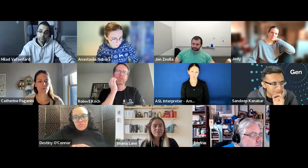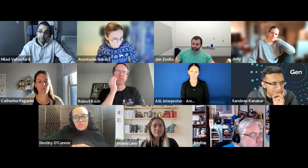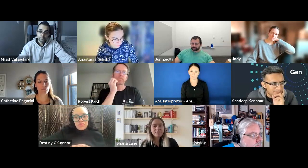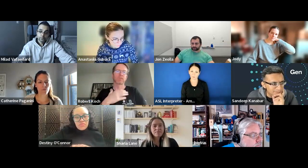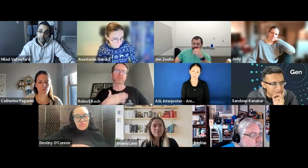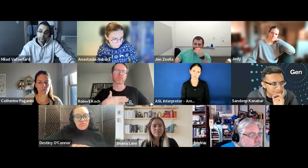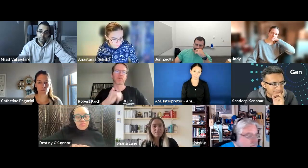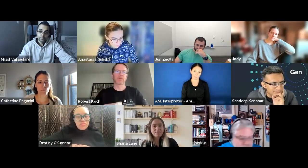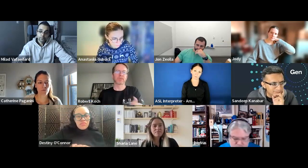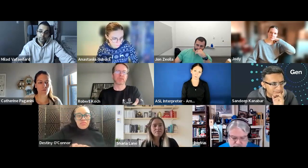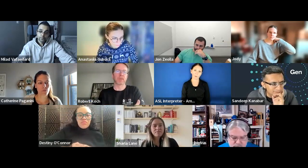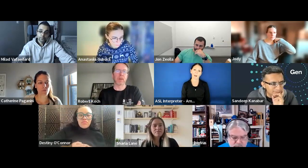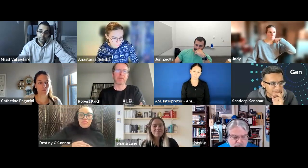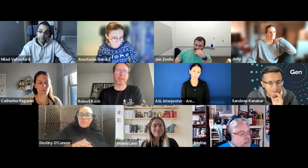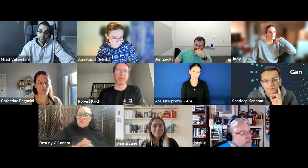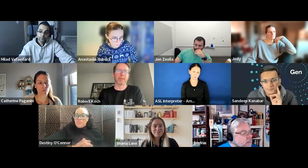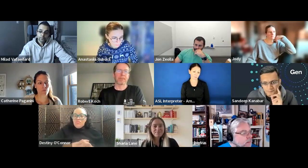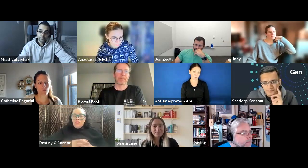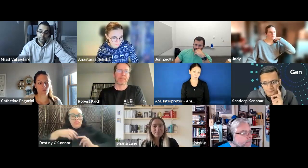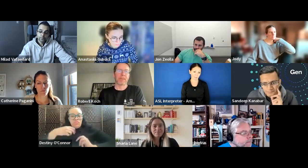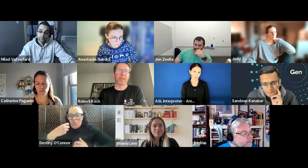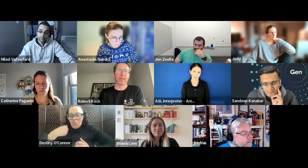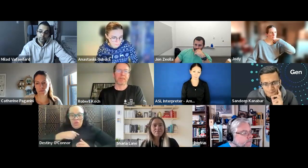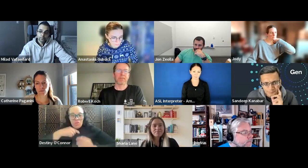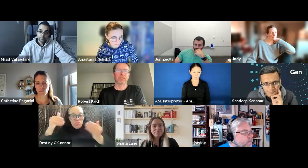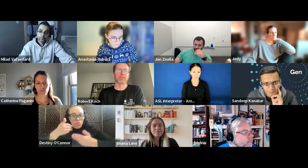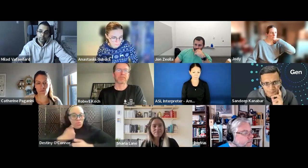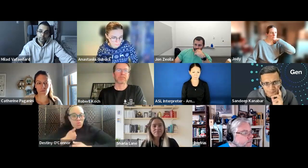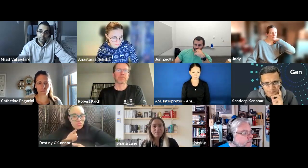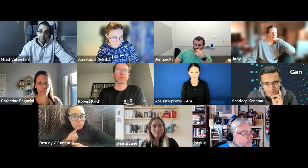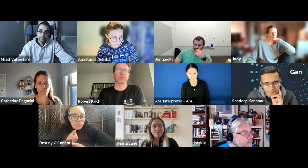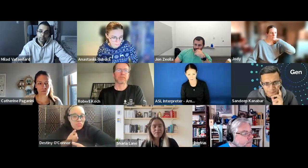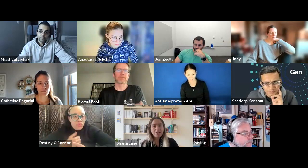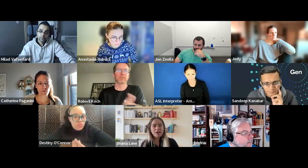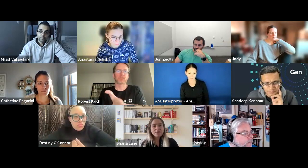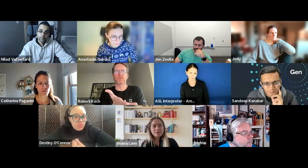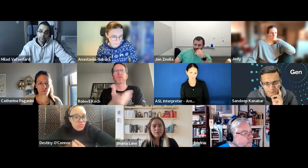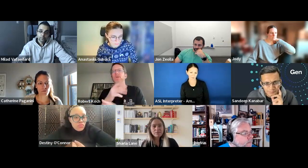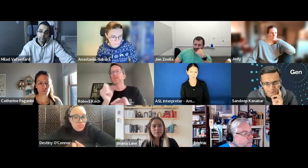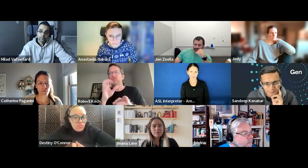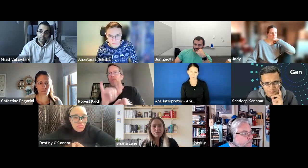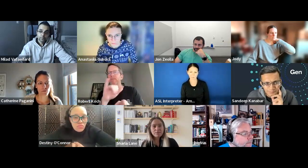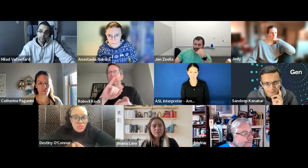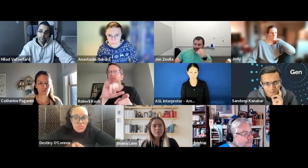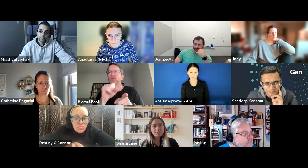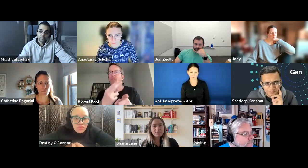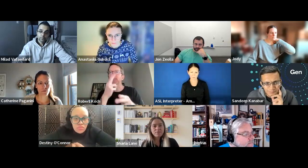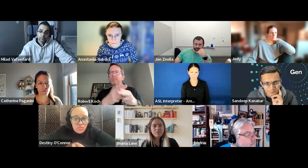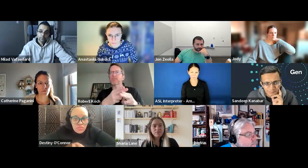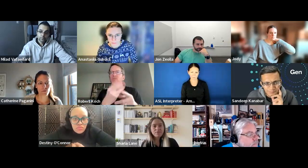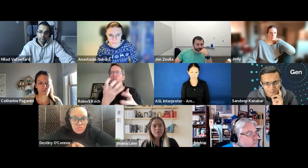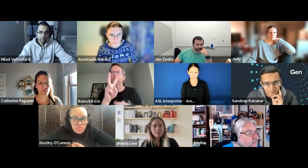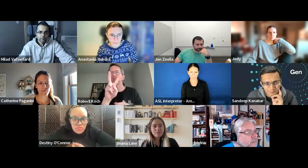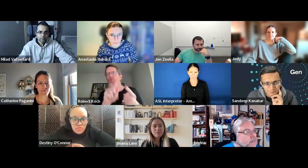know, technical community and so forth. So I really appreciate that. Thank you. And I see here, can I just introduce